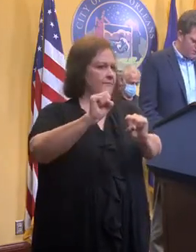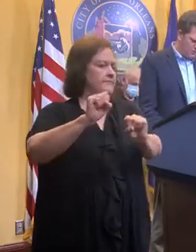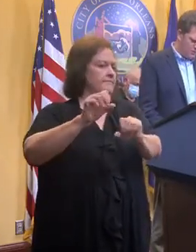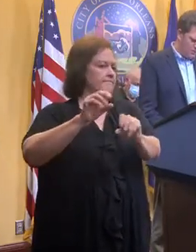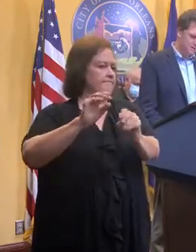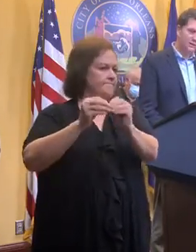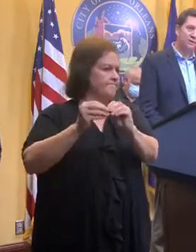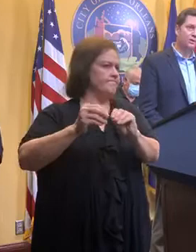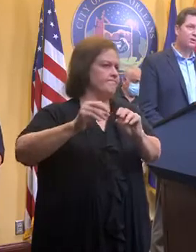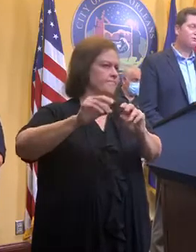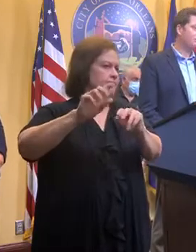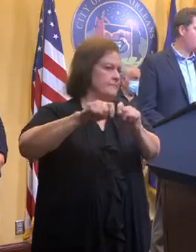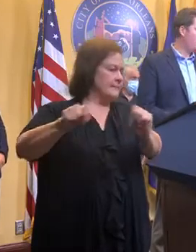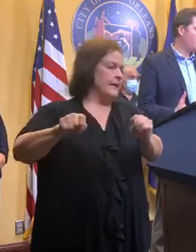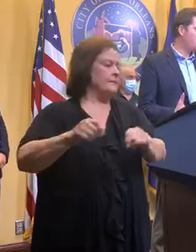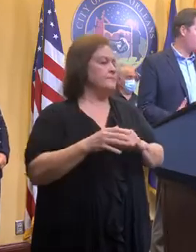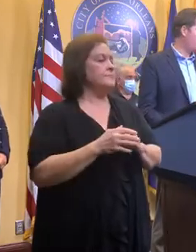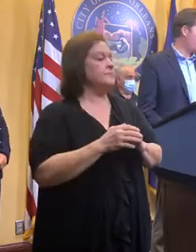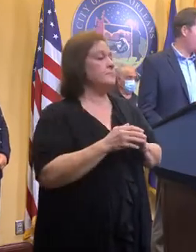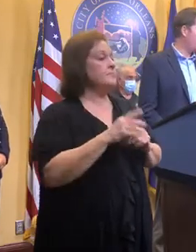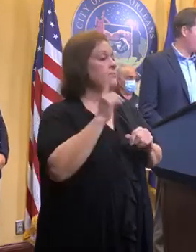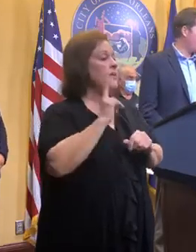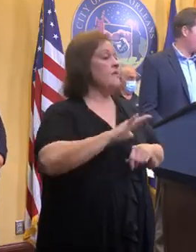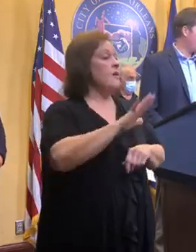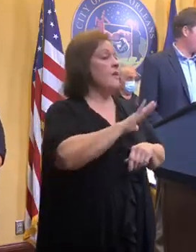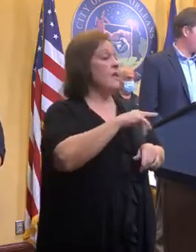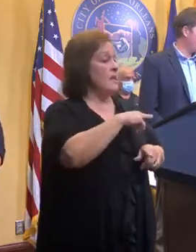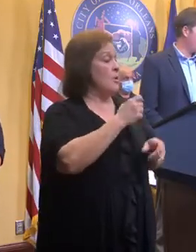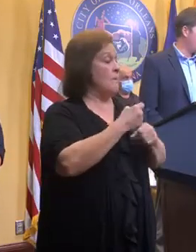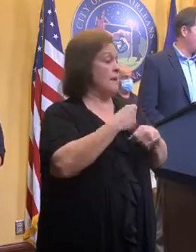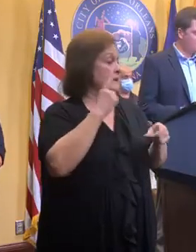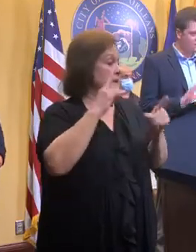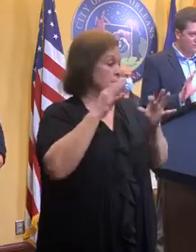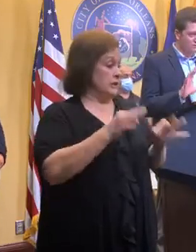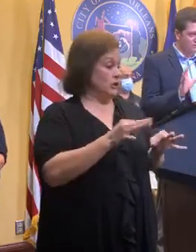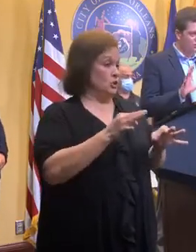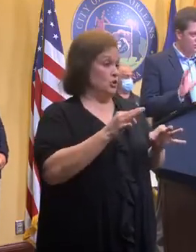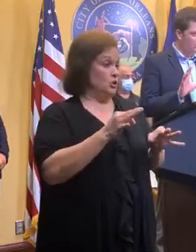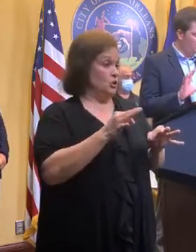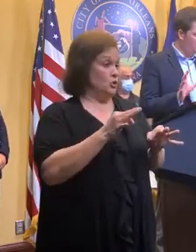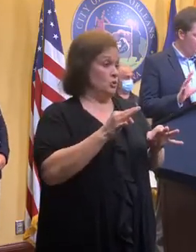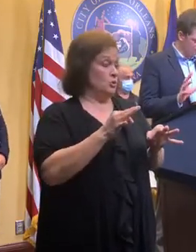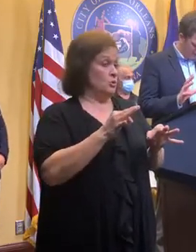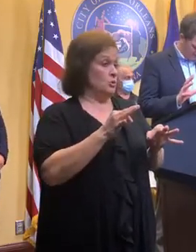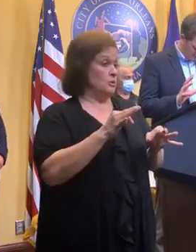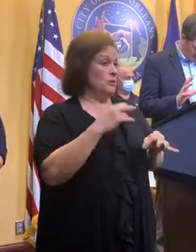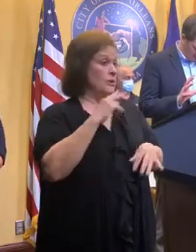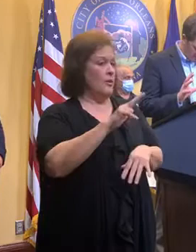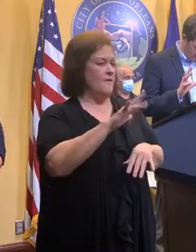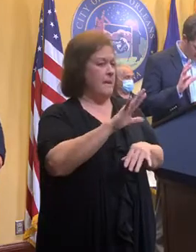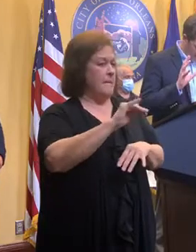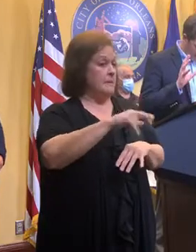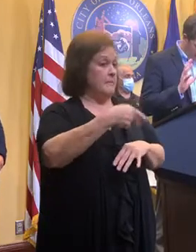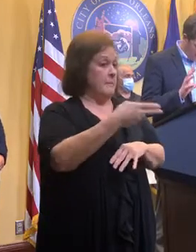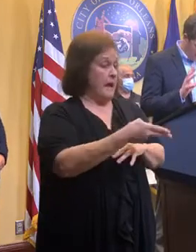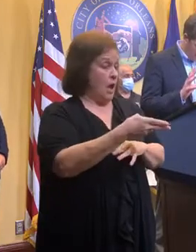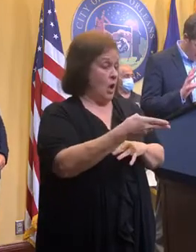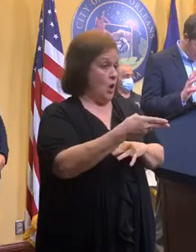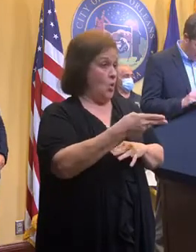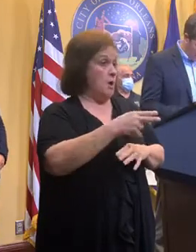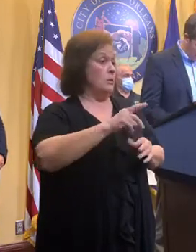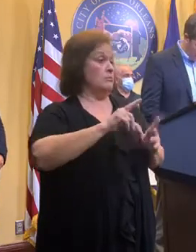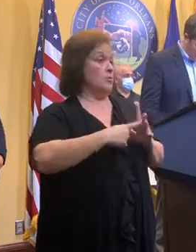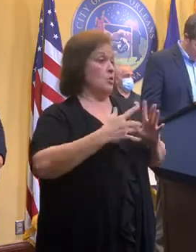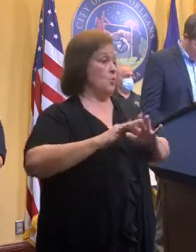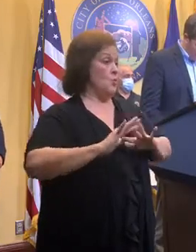is status normal until further notice. They're going to make a decision once they get their sort of trigger point is 35 miles per hour